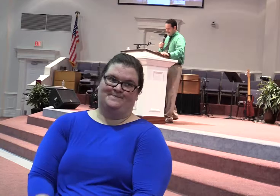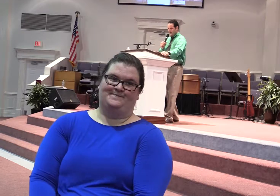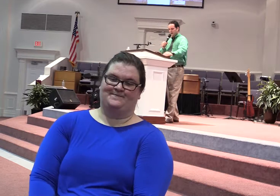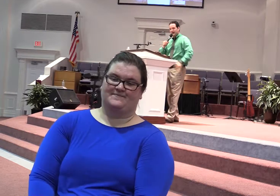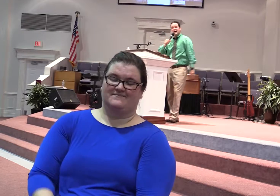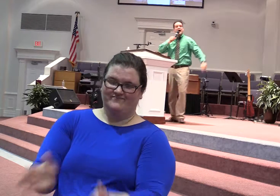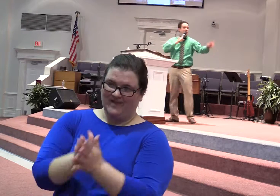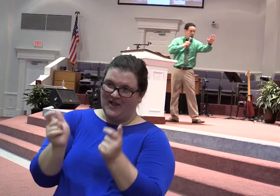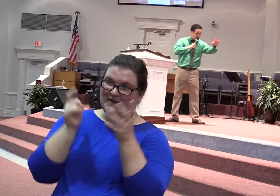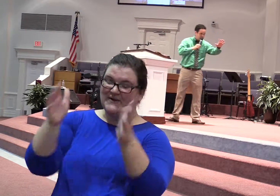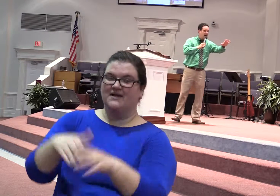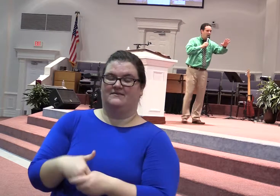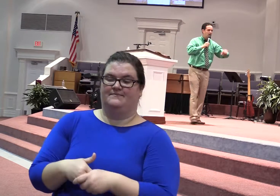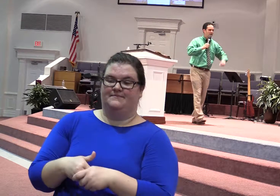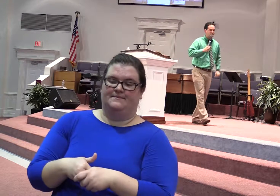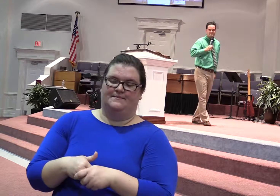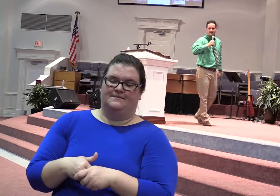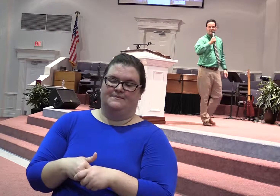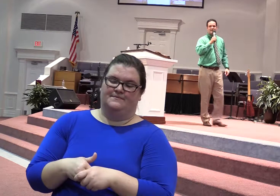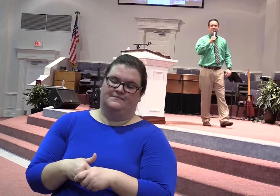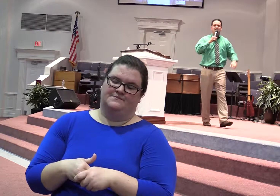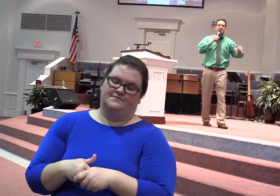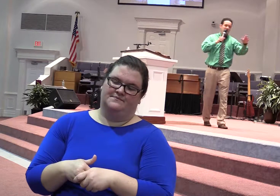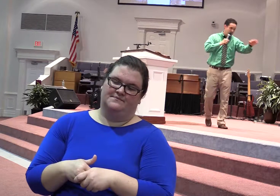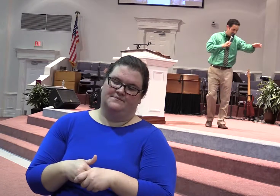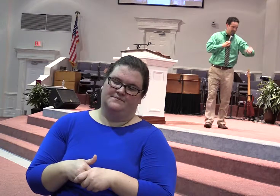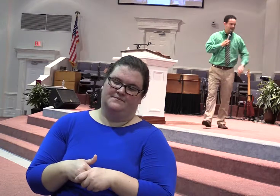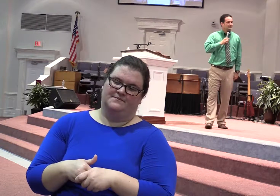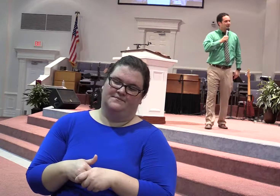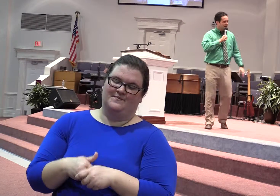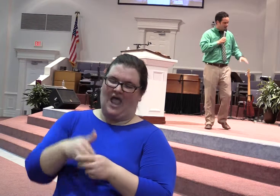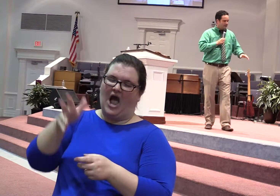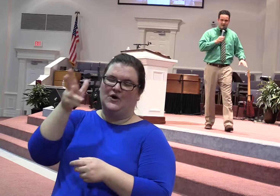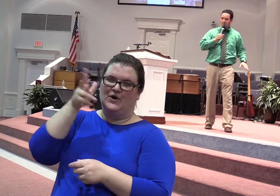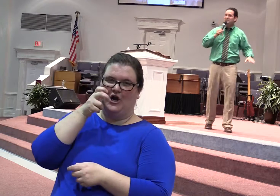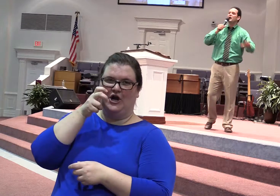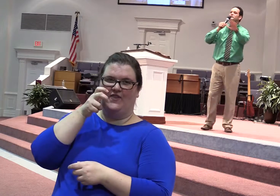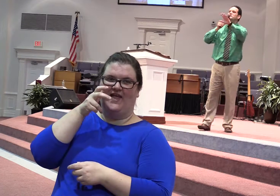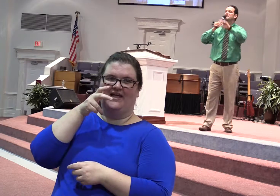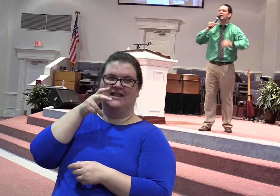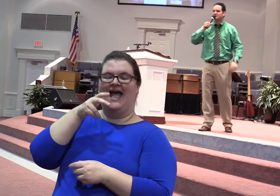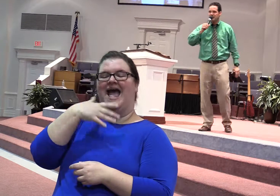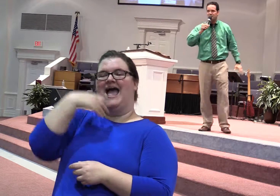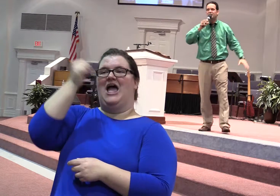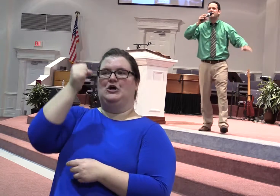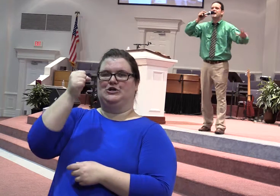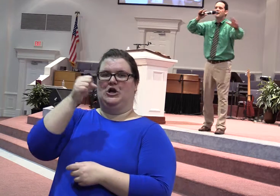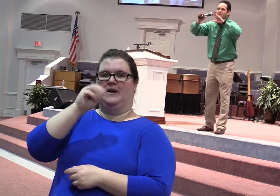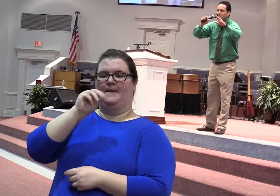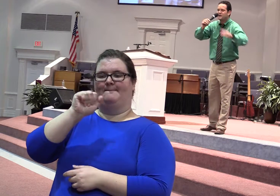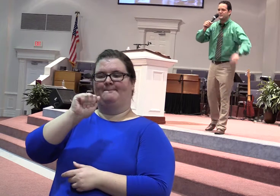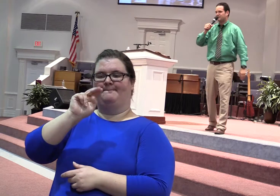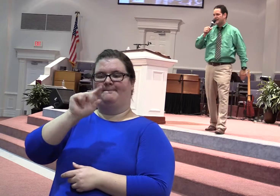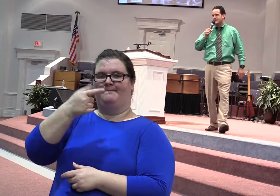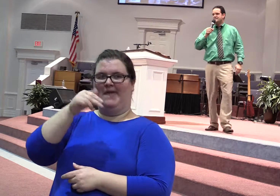Hallelujah. Hallelujah. I heard. That J.A. Mangan, because of the Times meeting, when they had